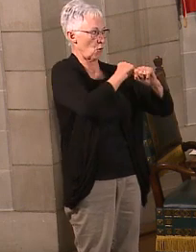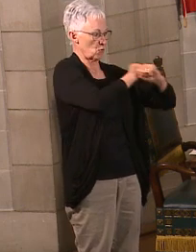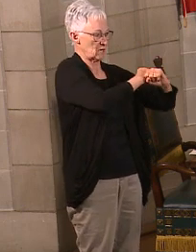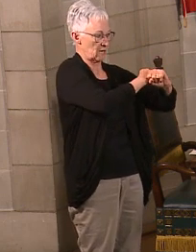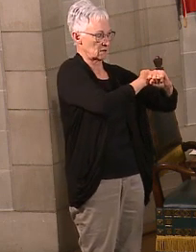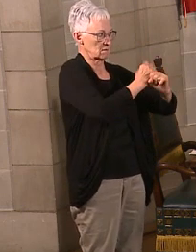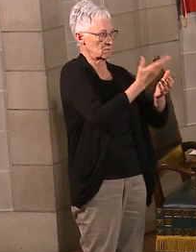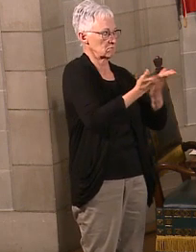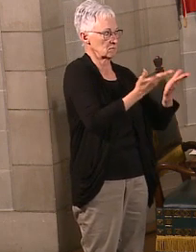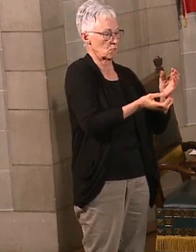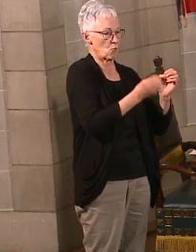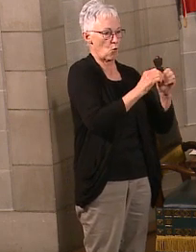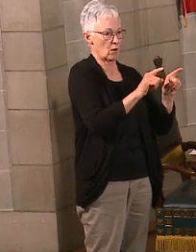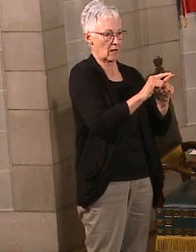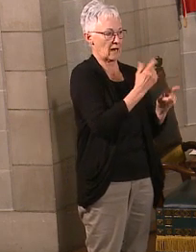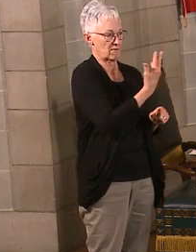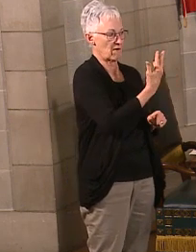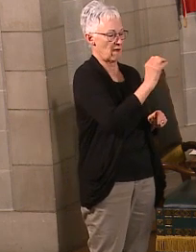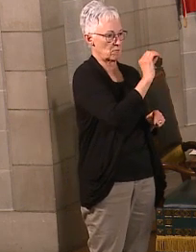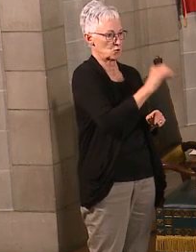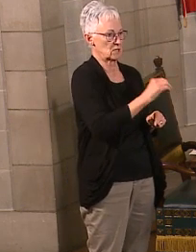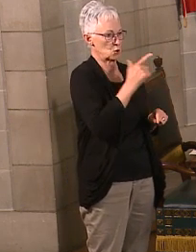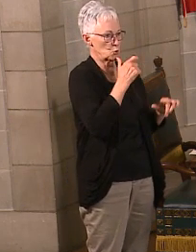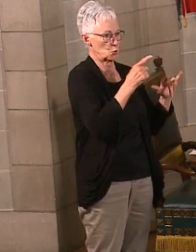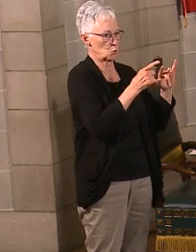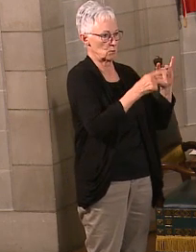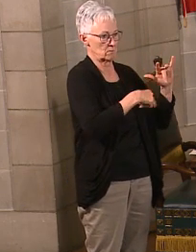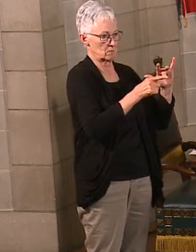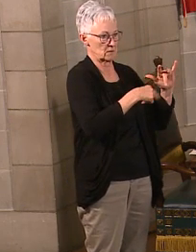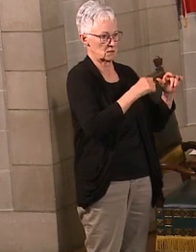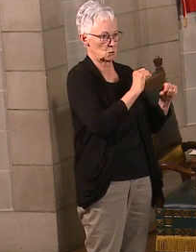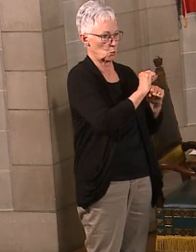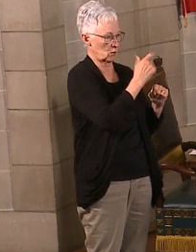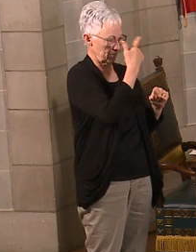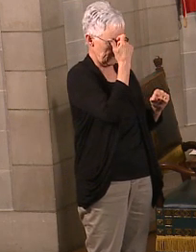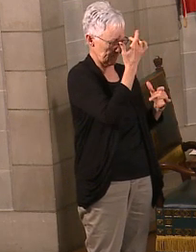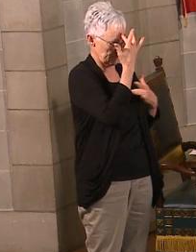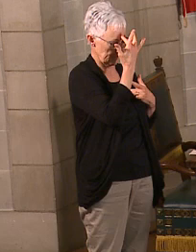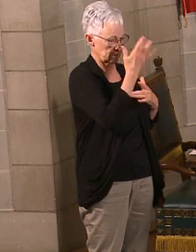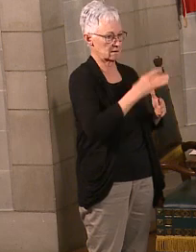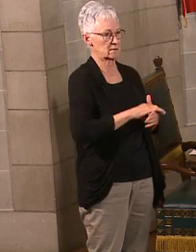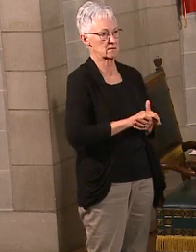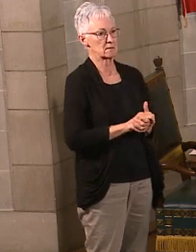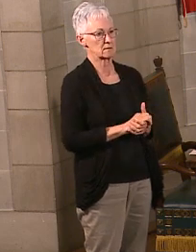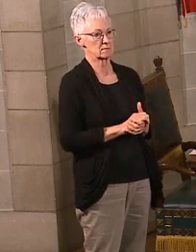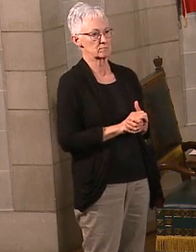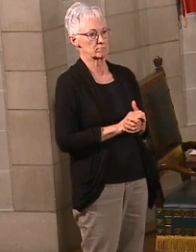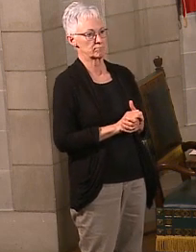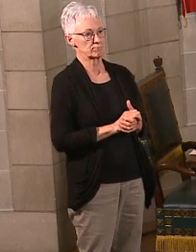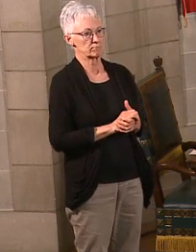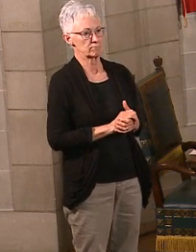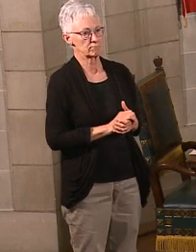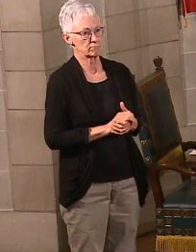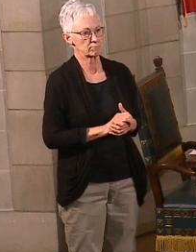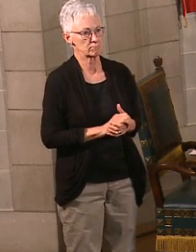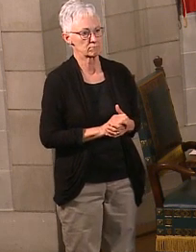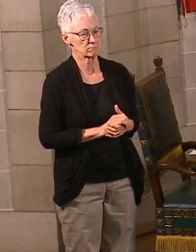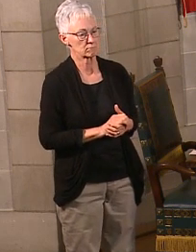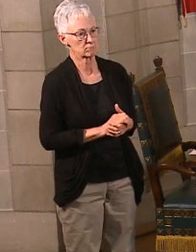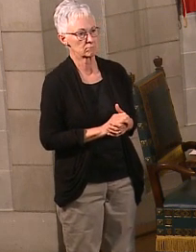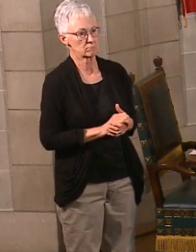had a question. Director Frakes, when you did your investigation with the staff person, how